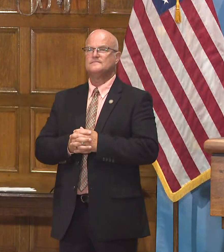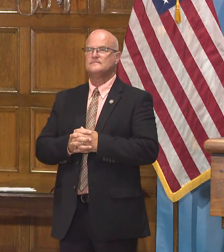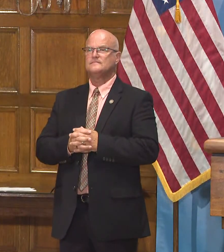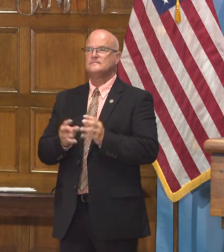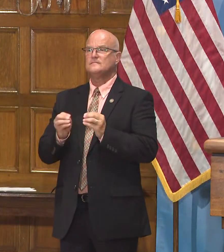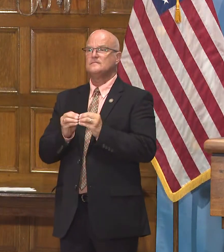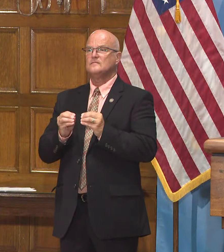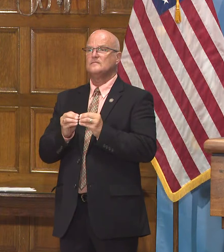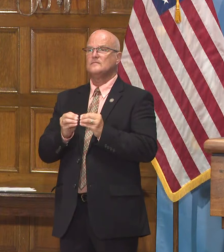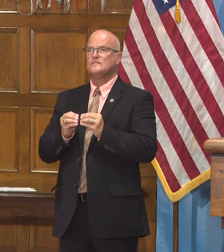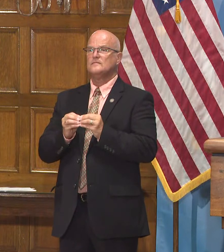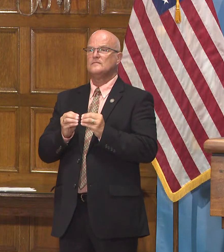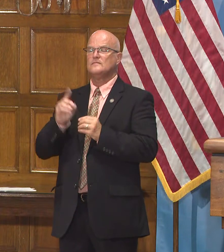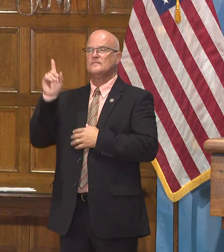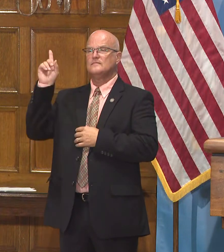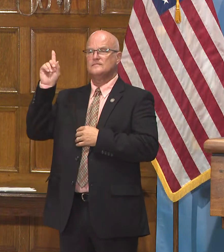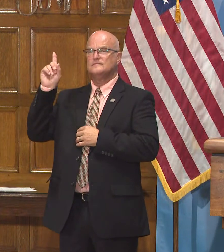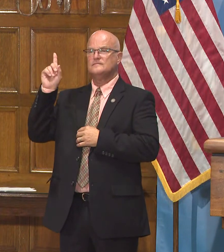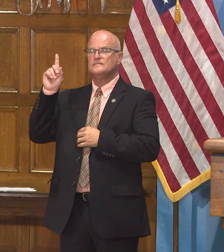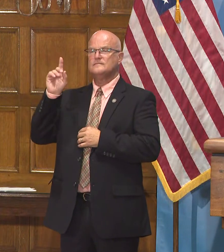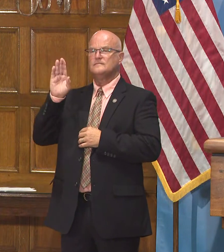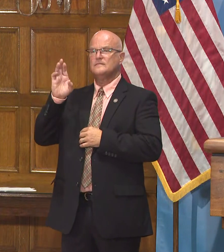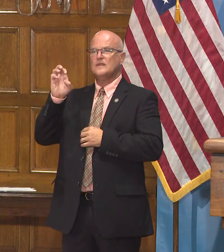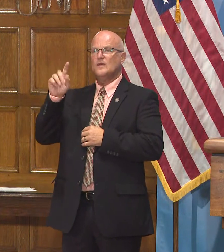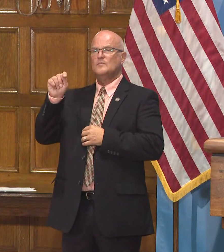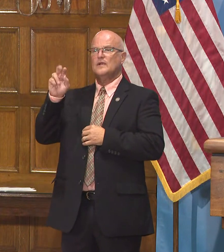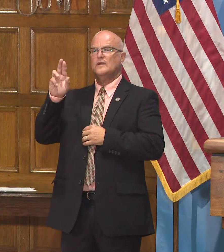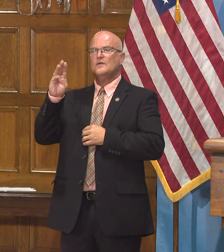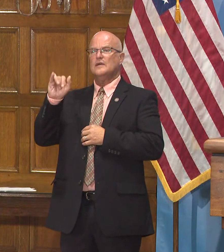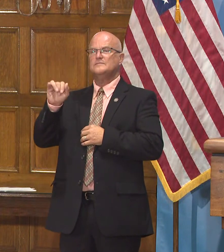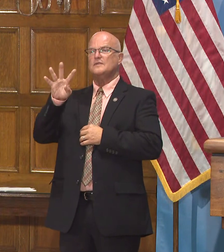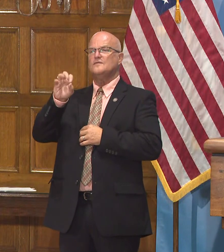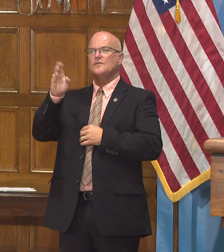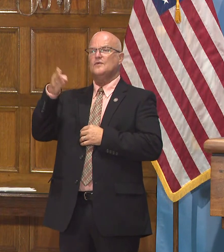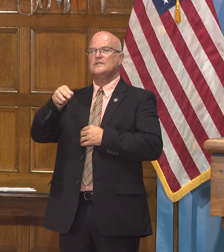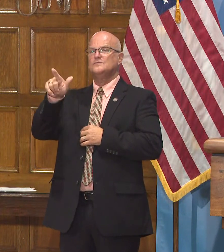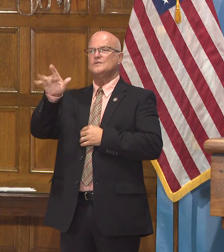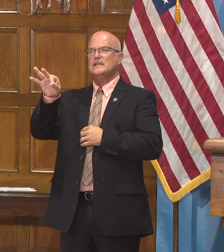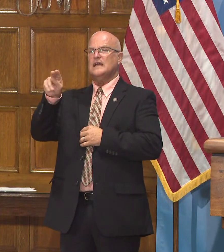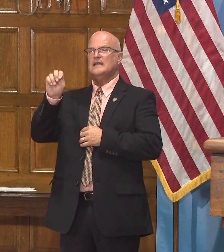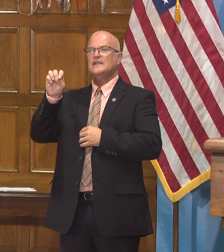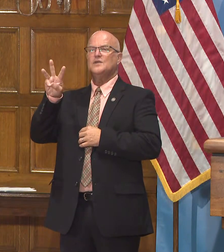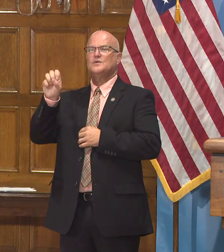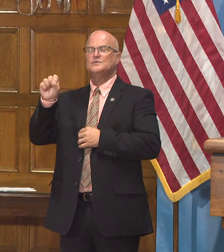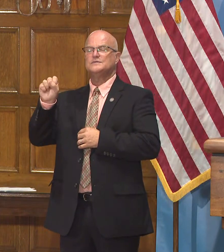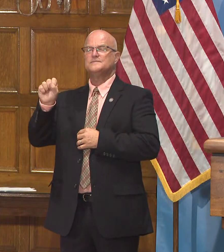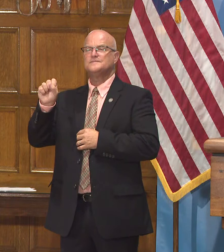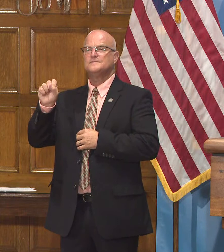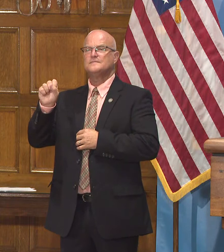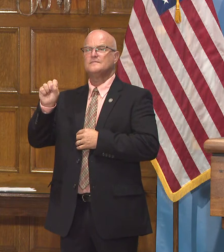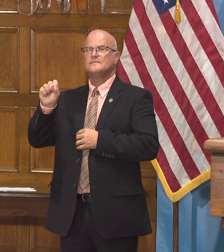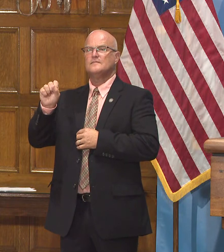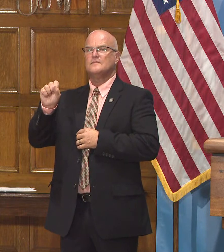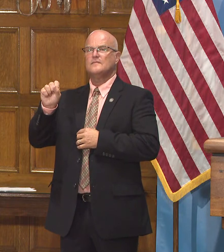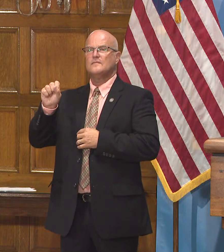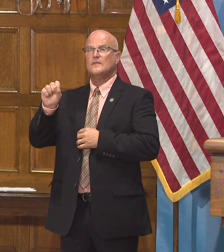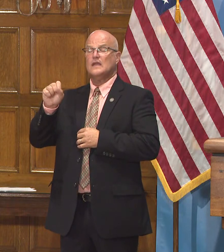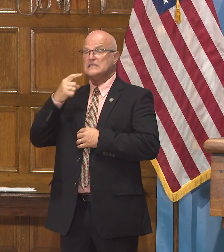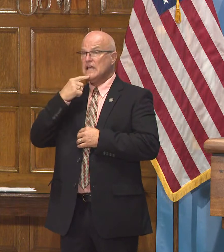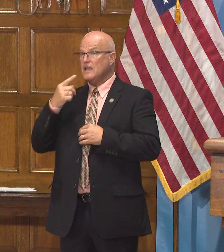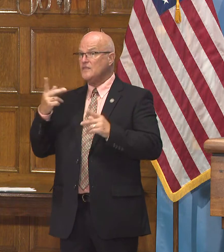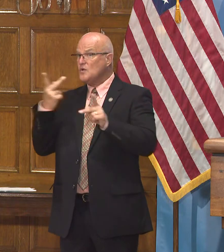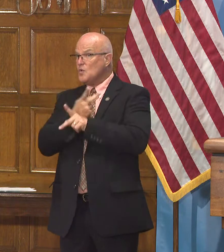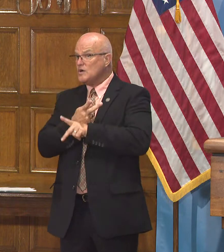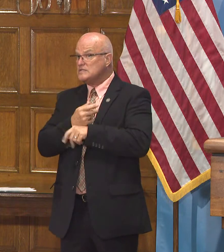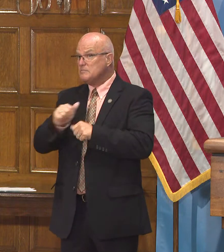Anything else? Good afternoon, Governor. Brett Rains with 4029 News. Is dare to say the worst is behind